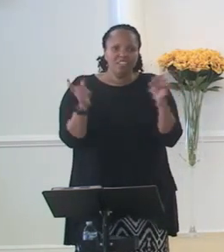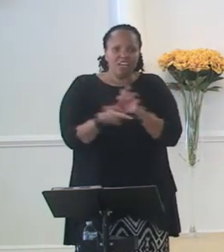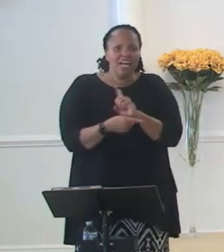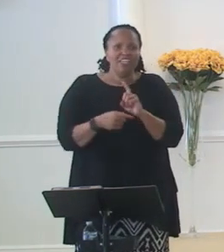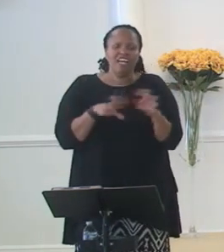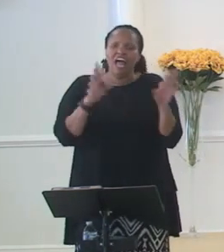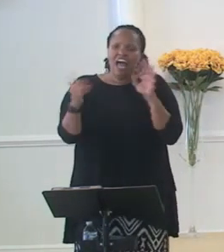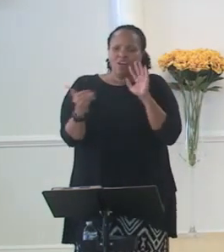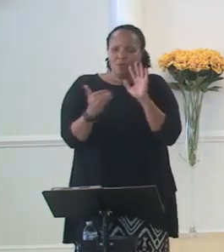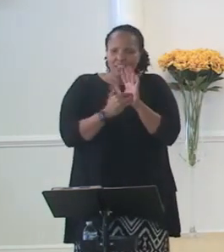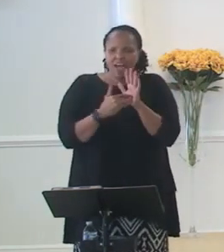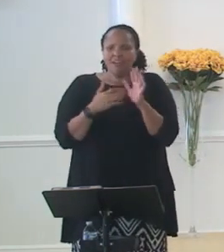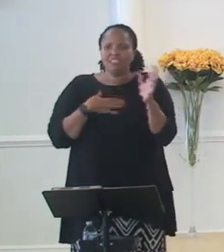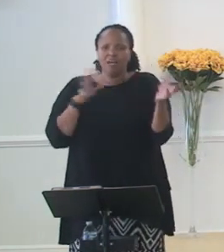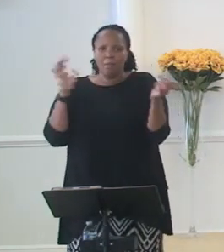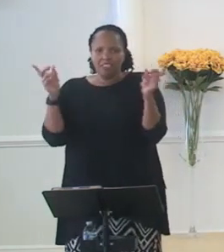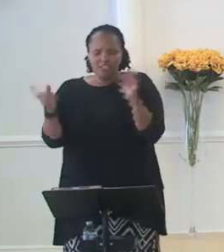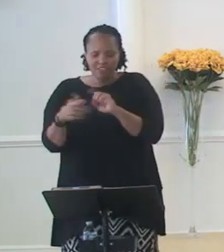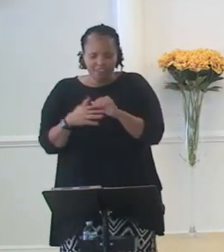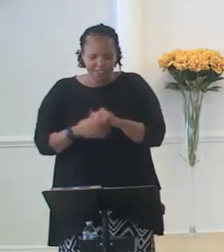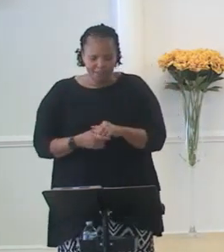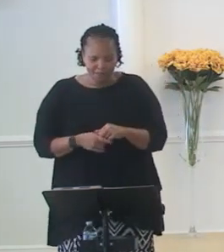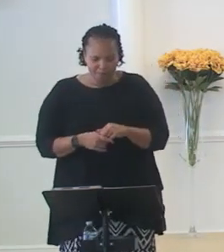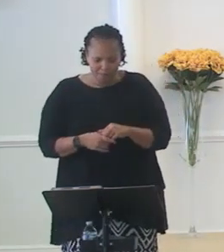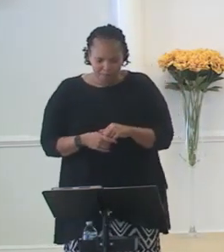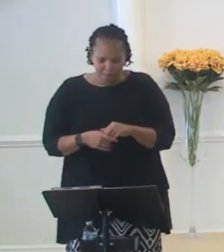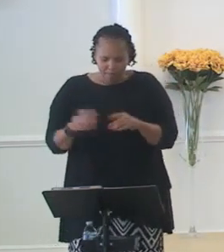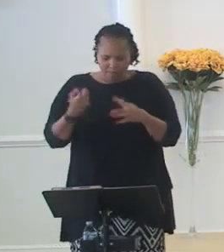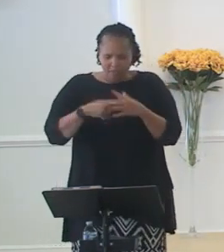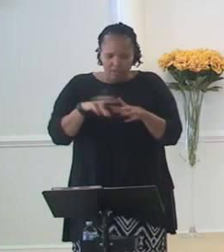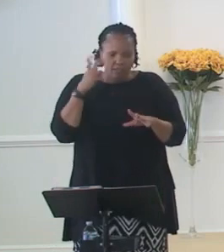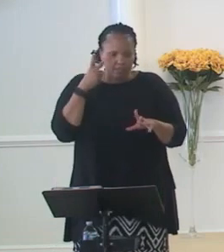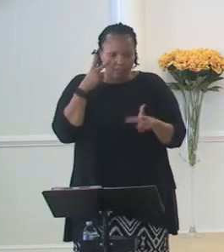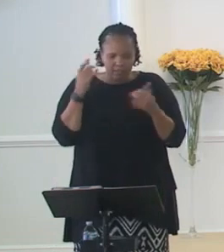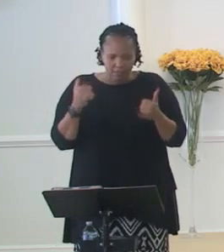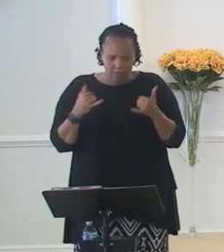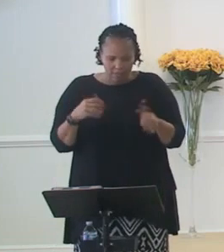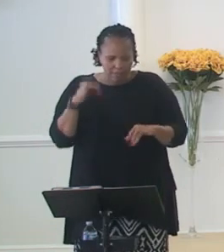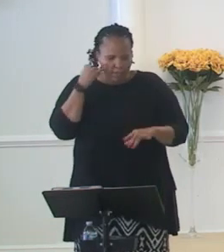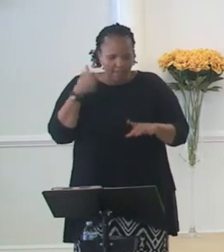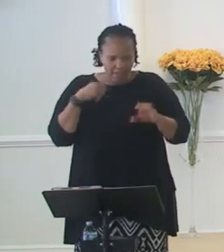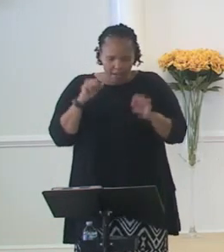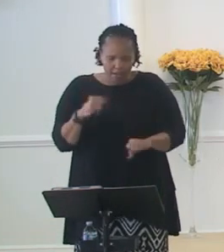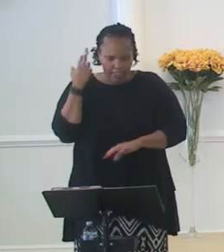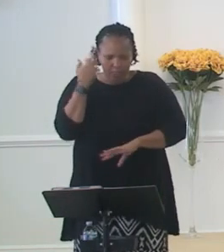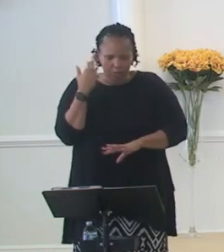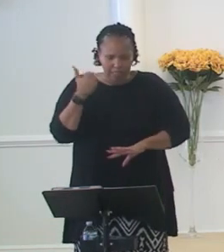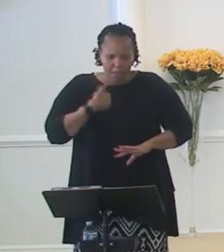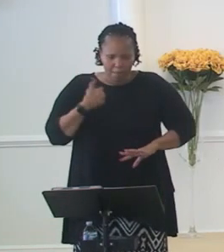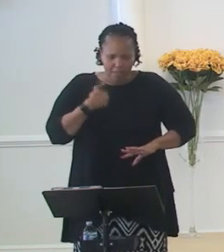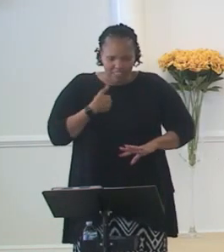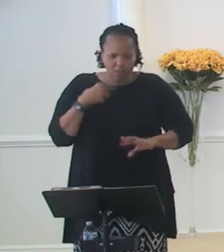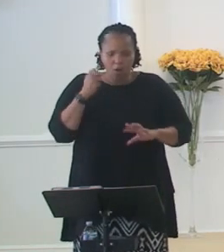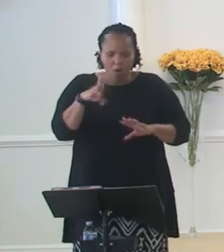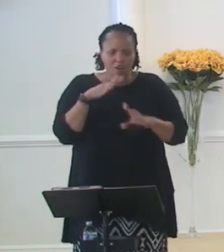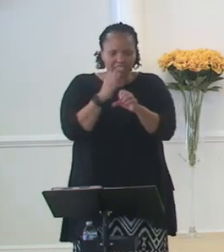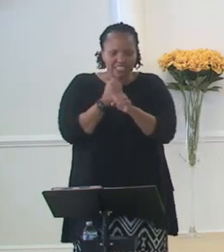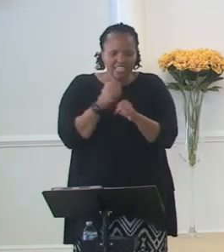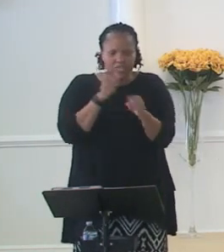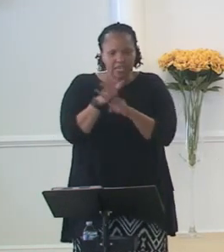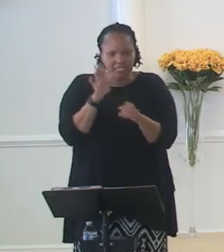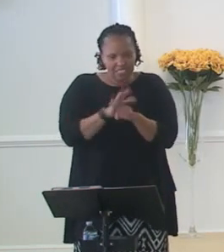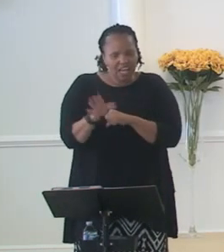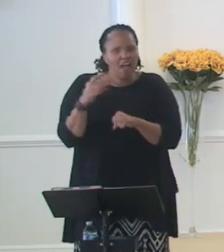against the shaping. I begin to see now if I can reason myself or get enough